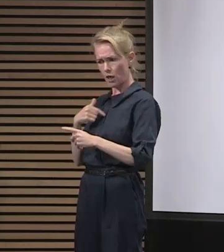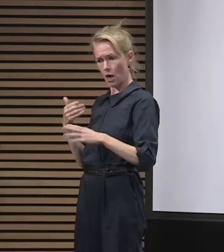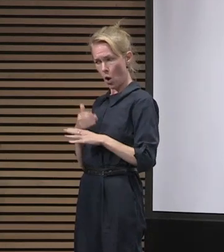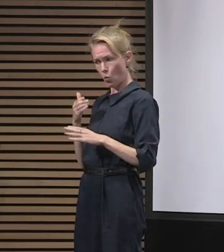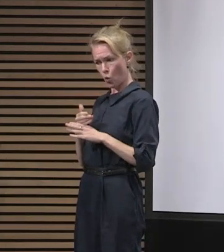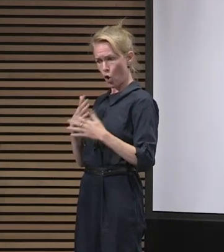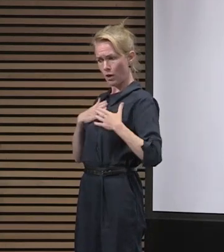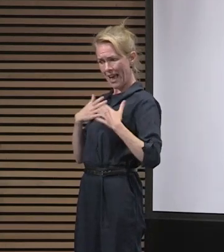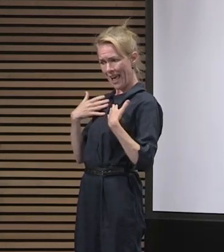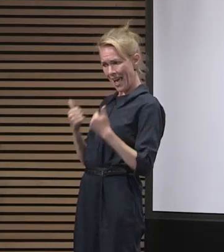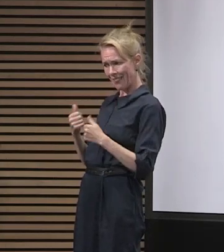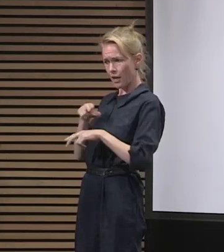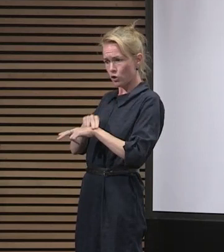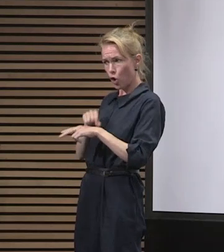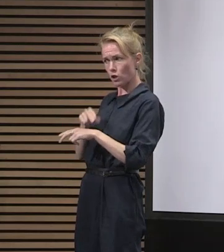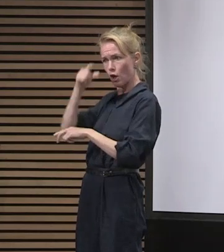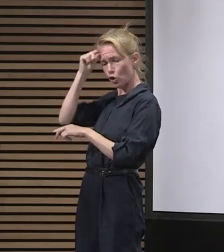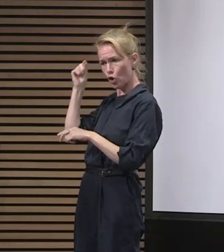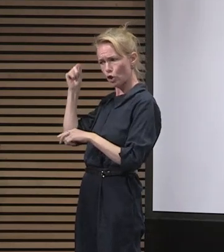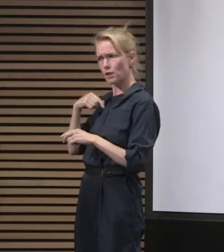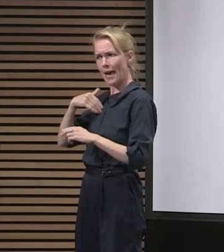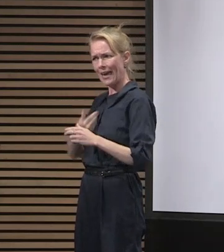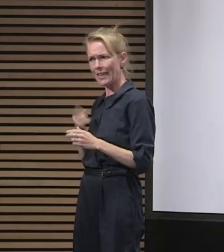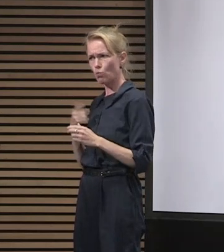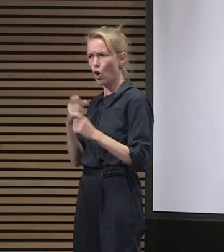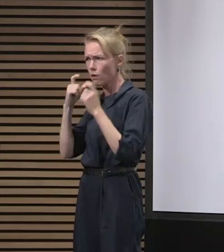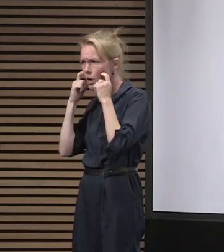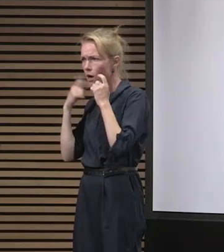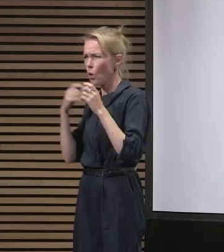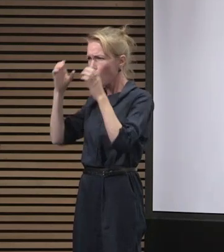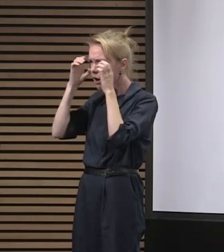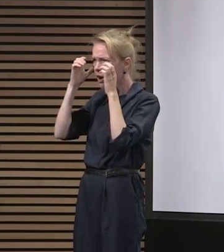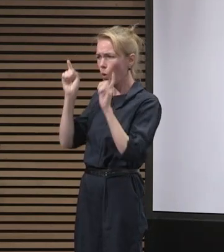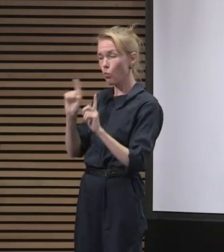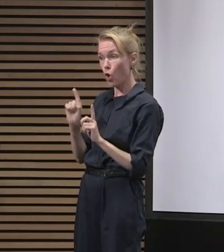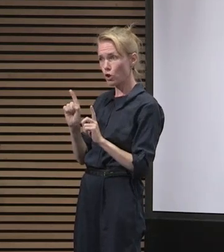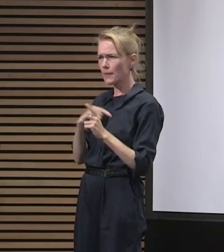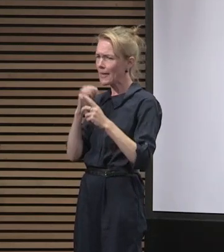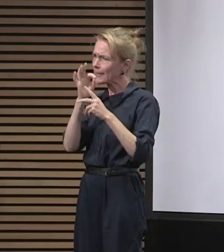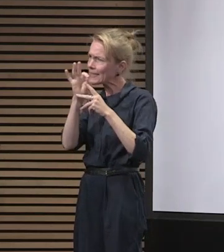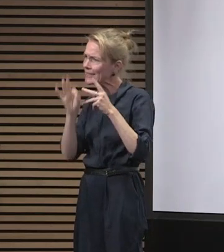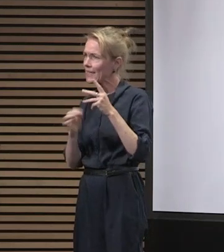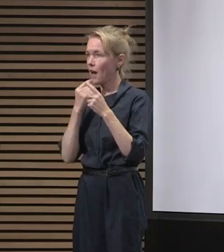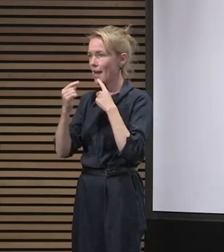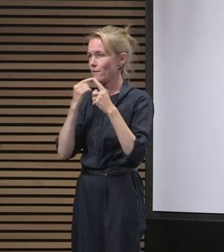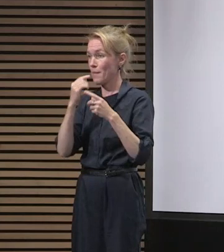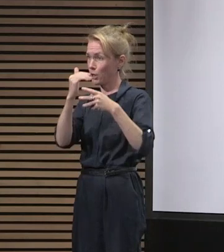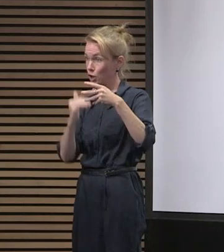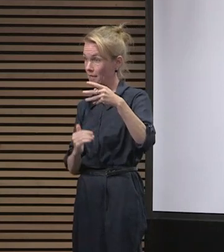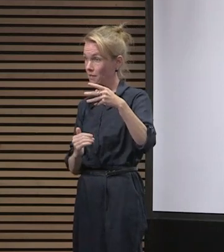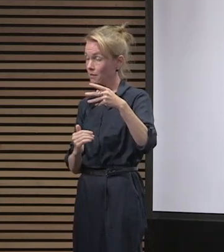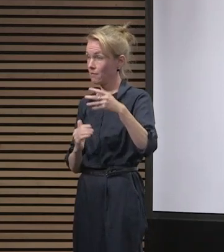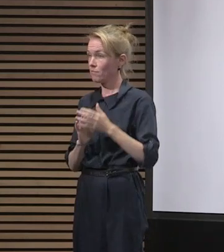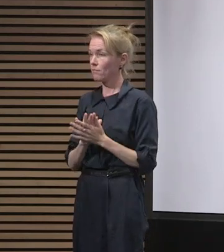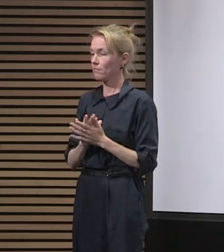workers, need to wear PPE in different contexts, depending on the people they are caring for. However, I am